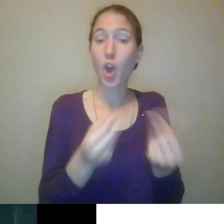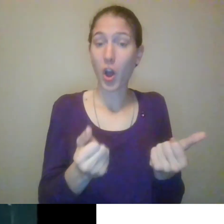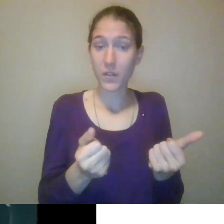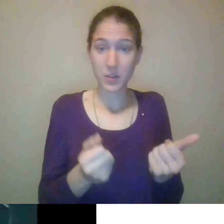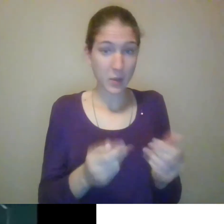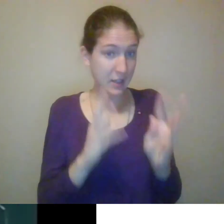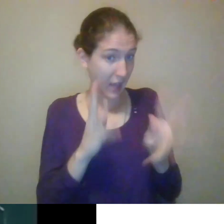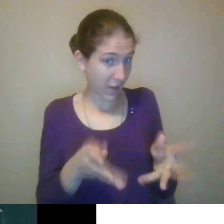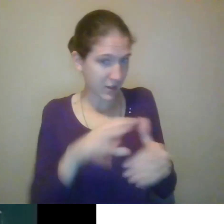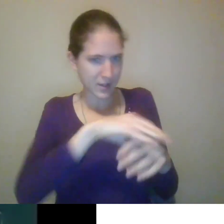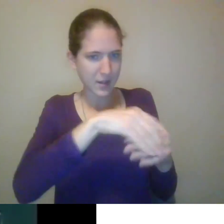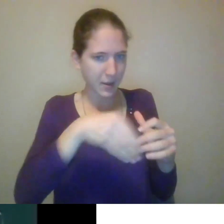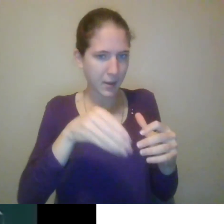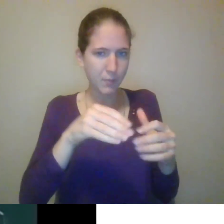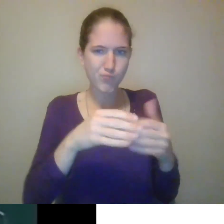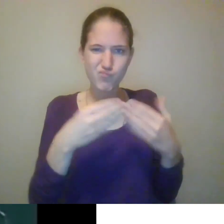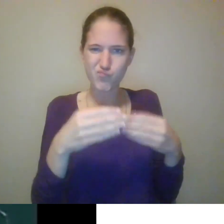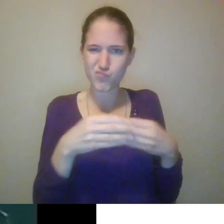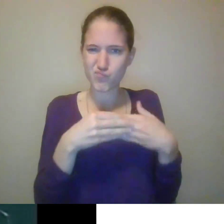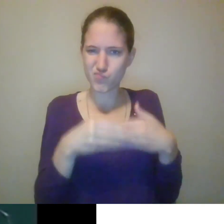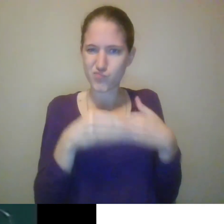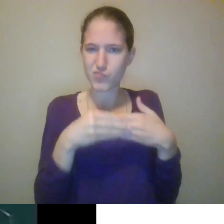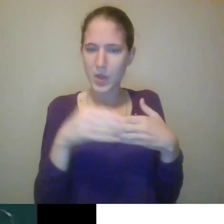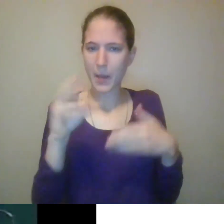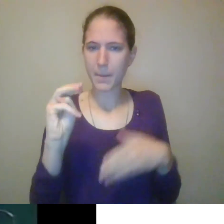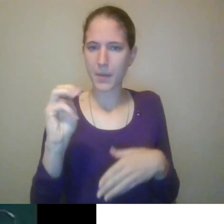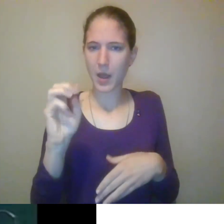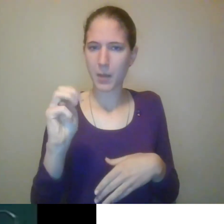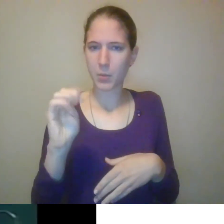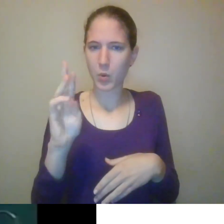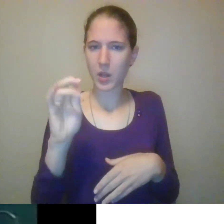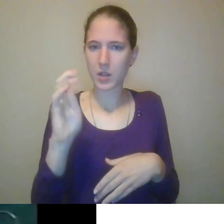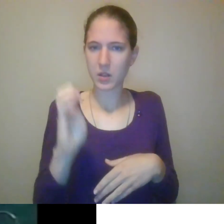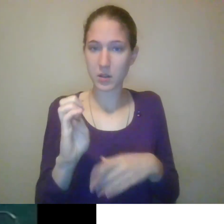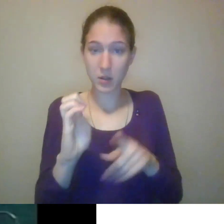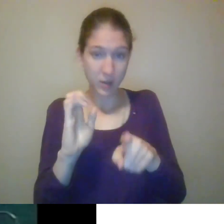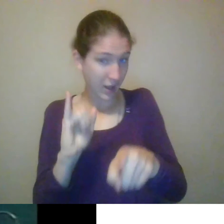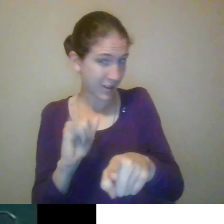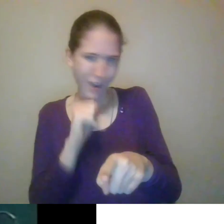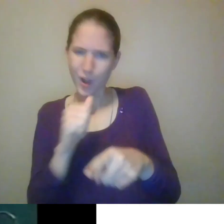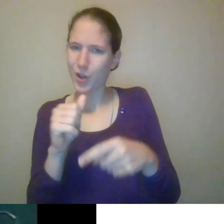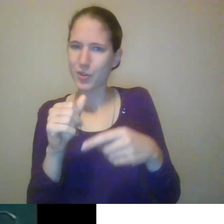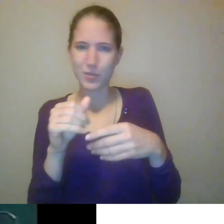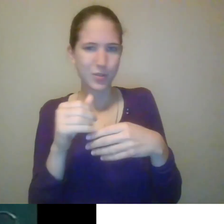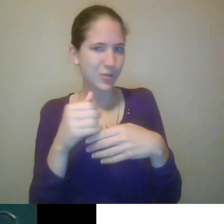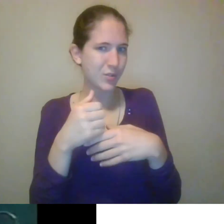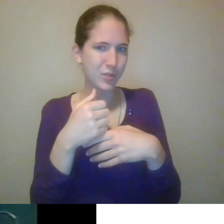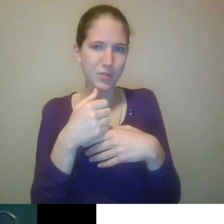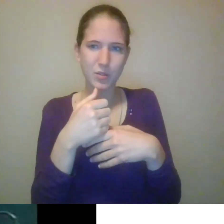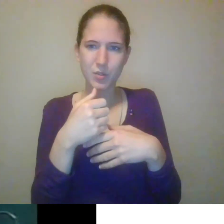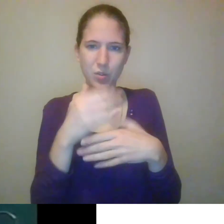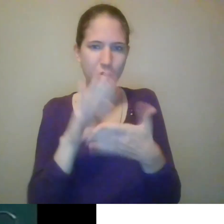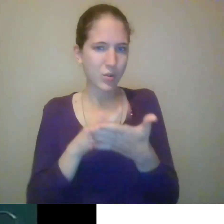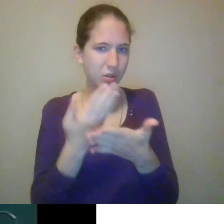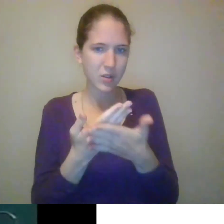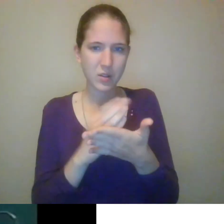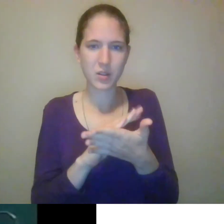left. This is a raw egg. Okay, this is not cooked egg. This is a raw egg. It